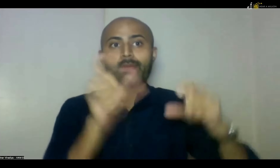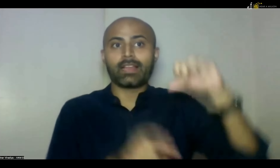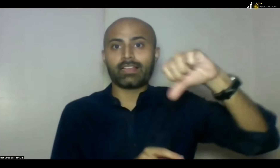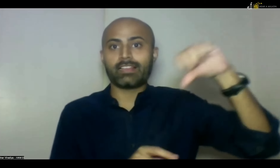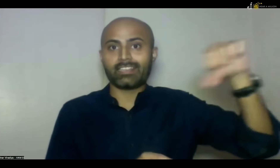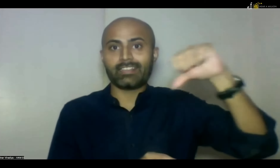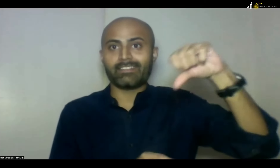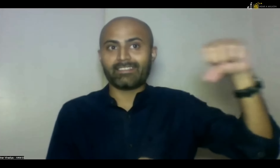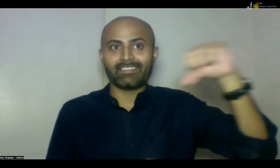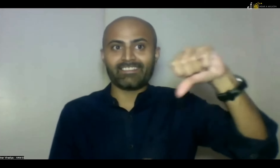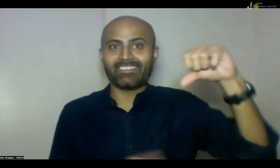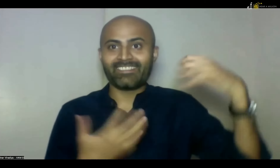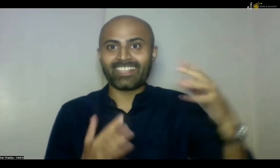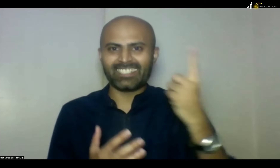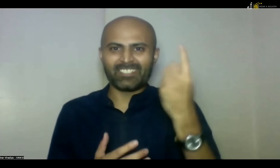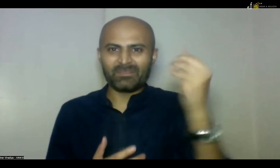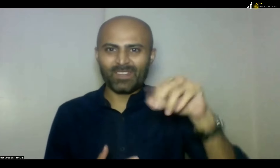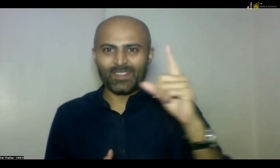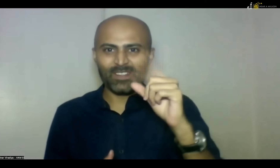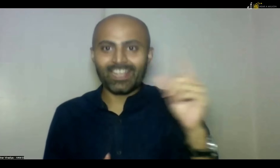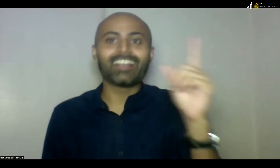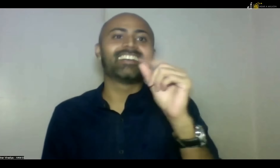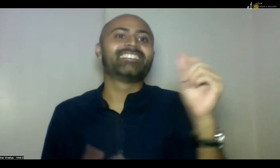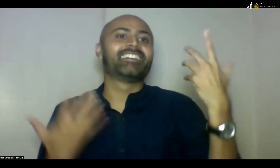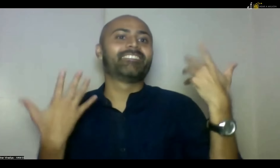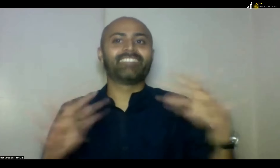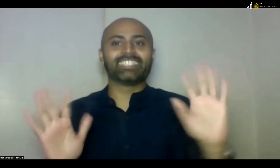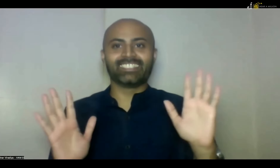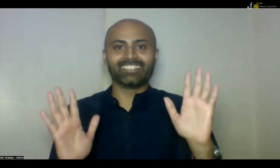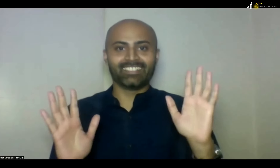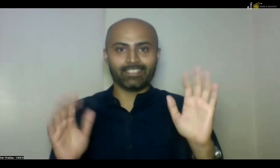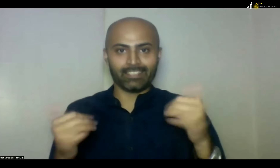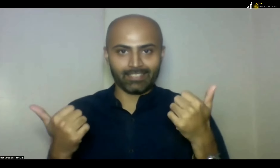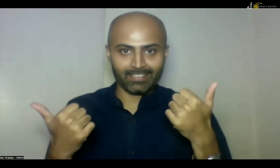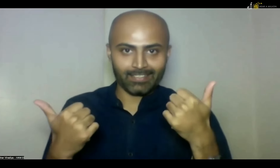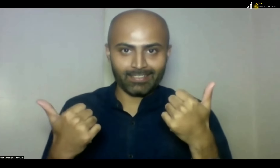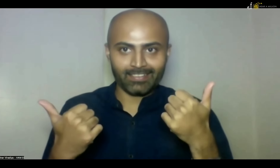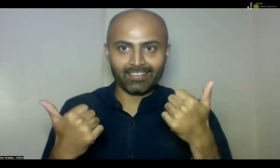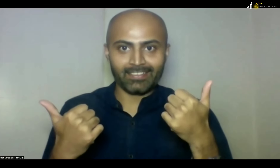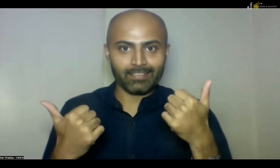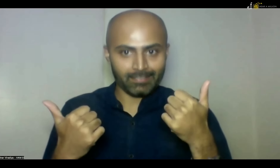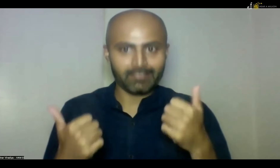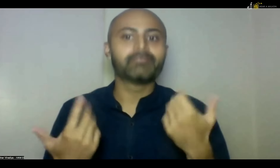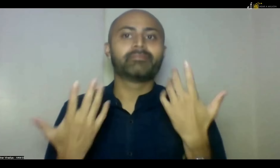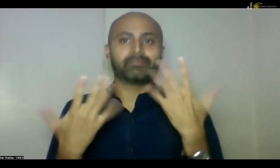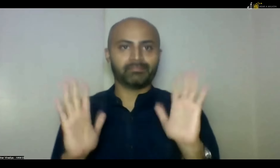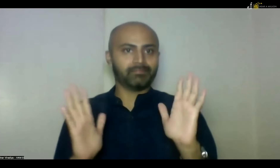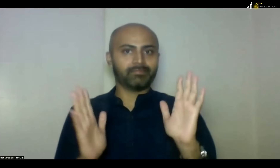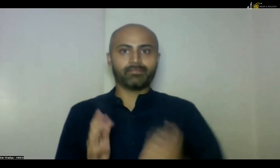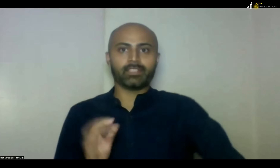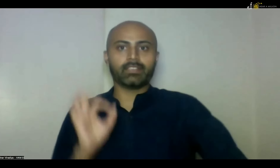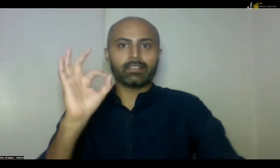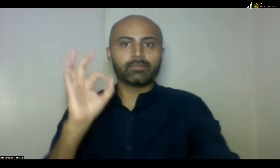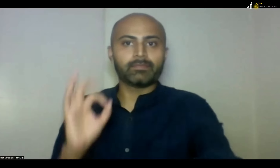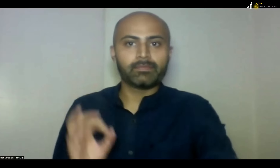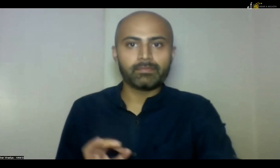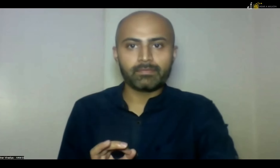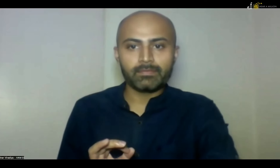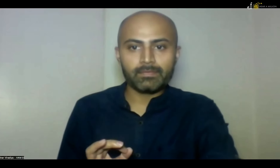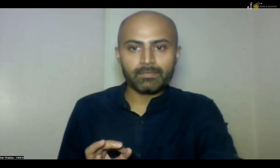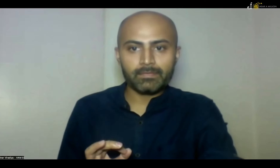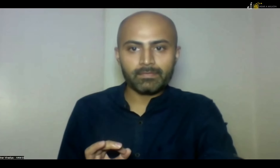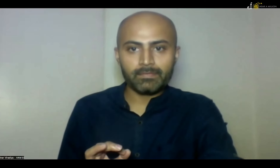So 138, 99 people have answered and we would like one more. Okay, now we have